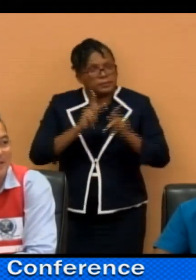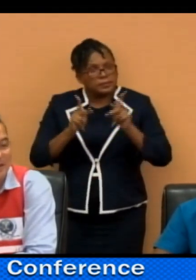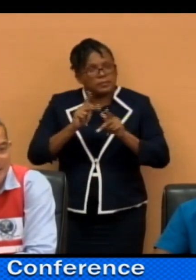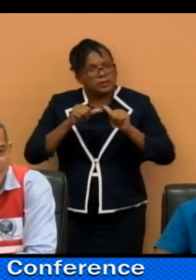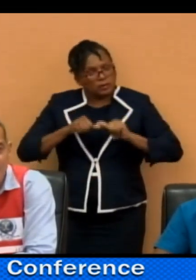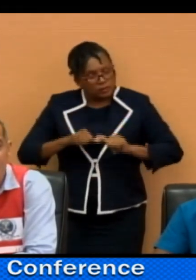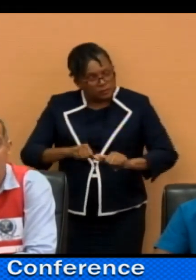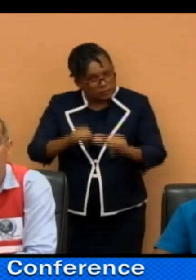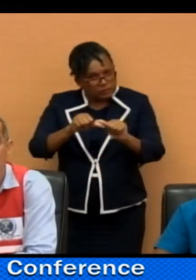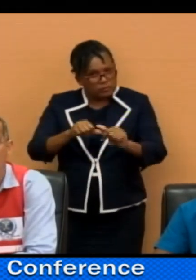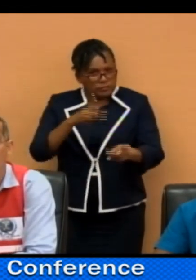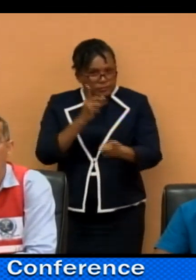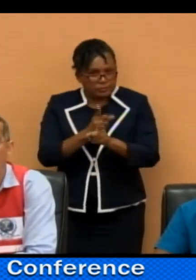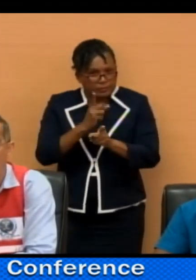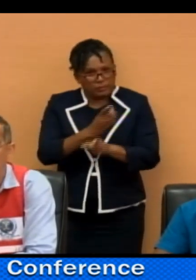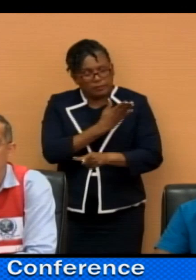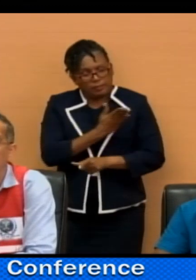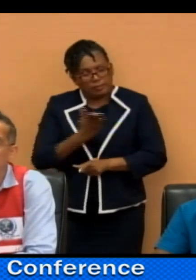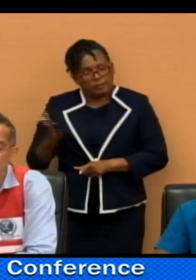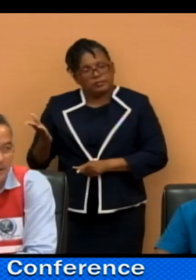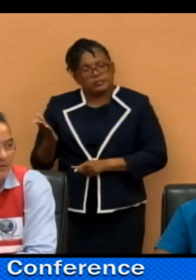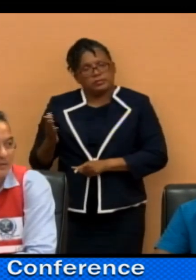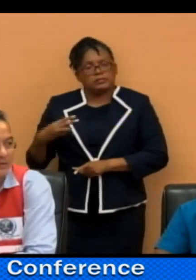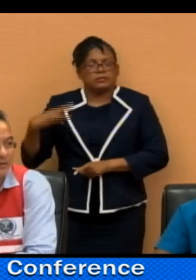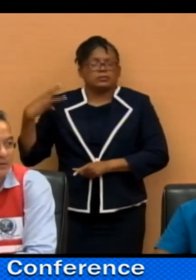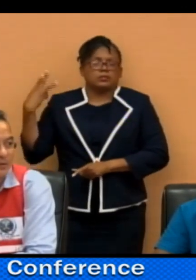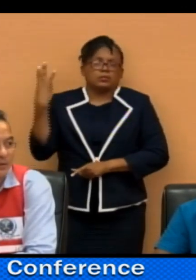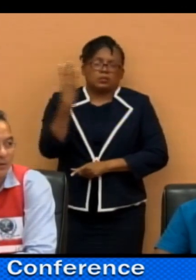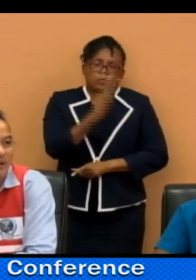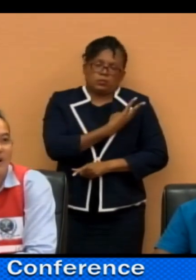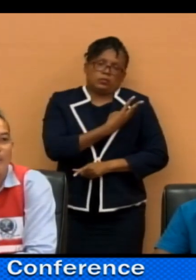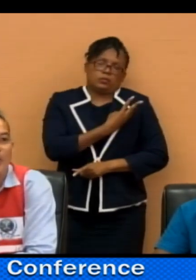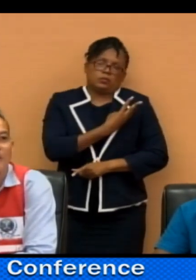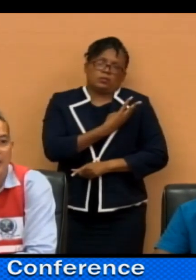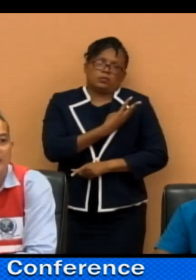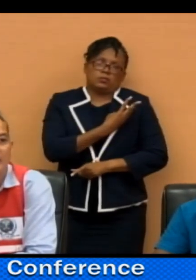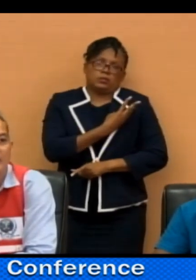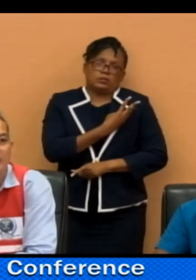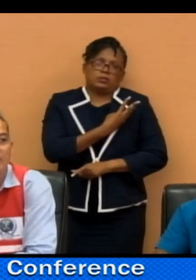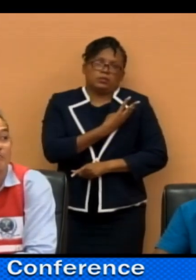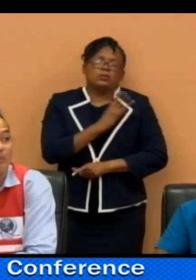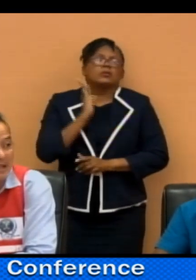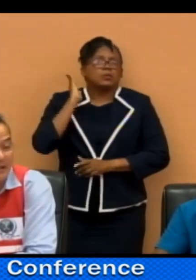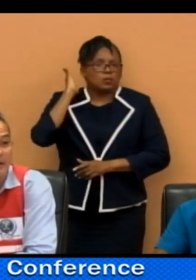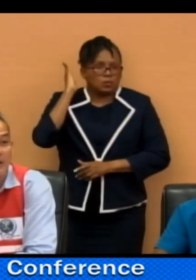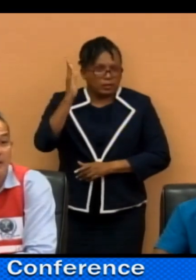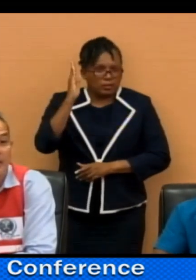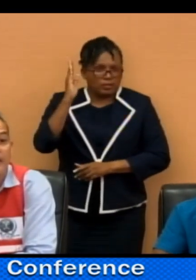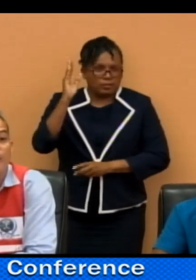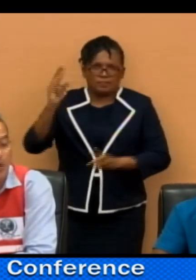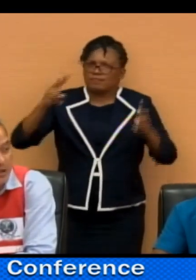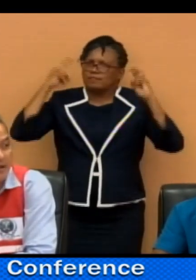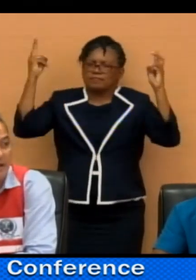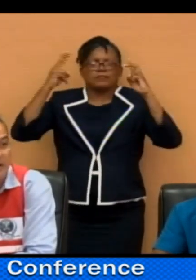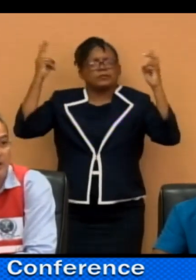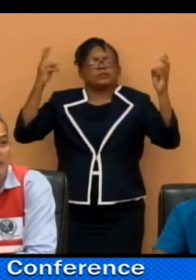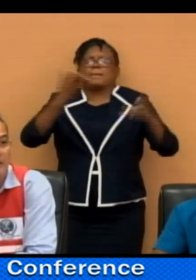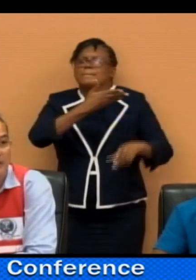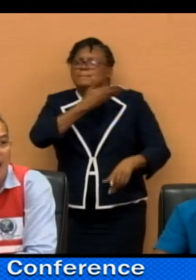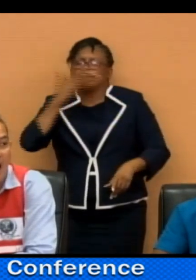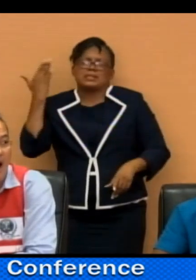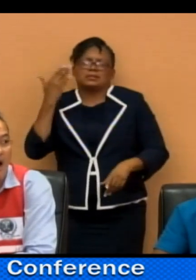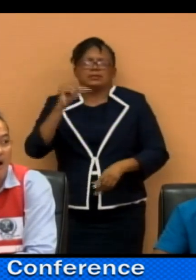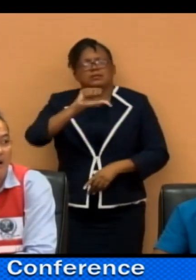right things, we as a people will come out of this better than most other